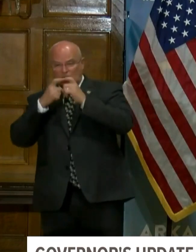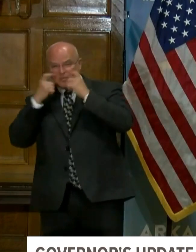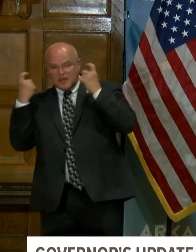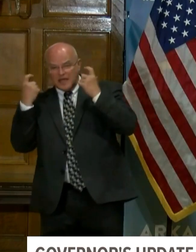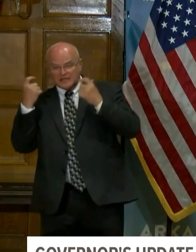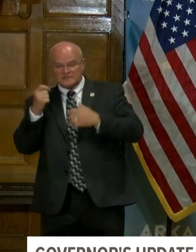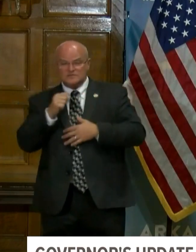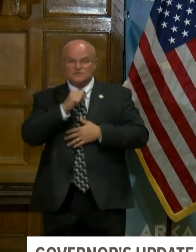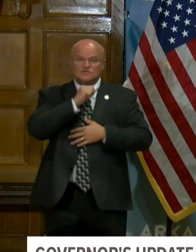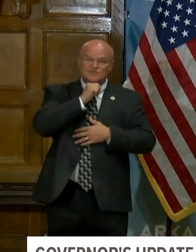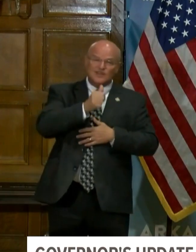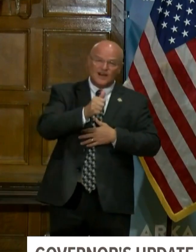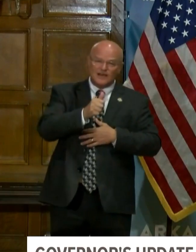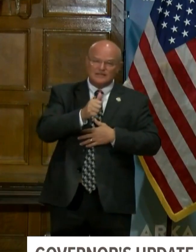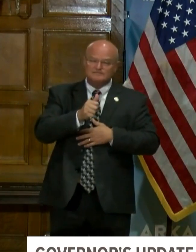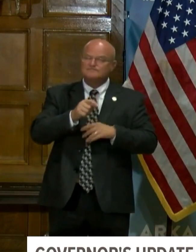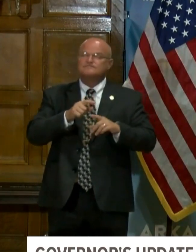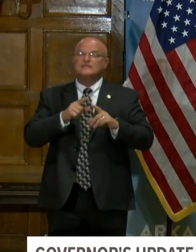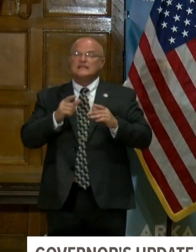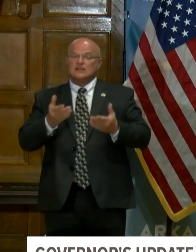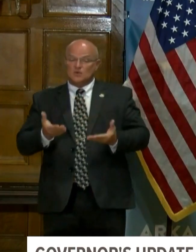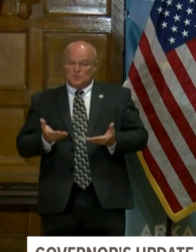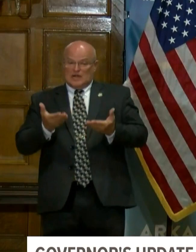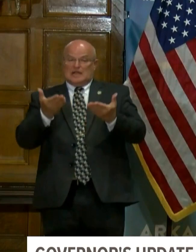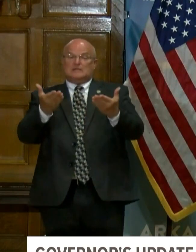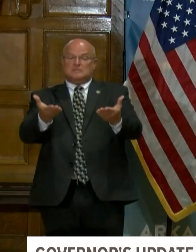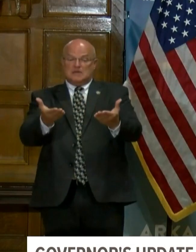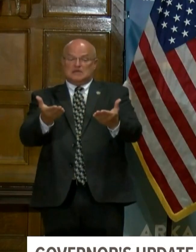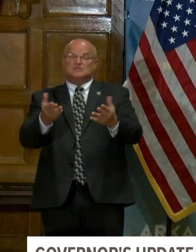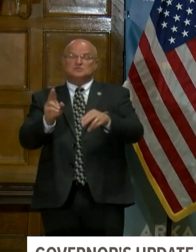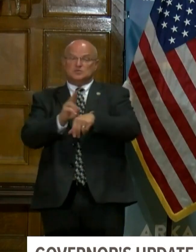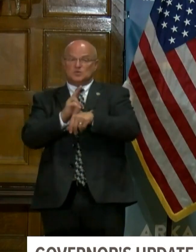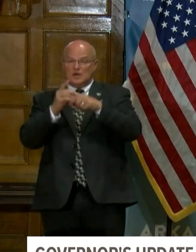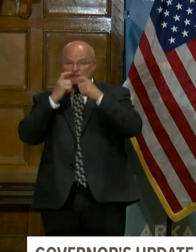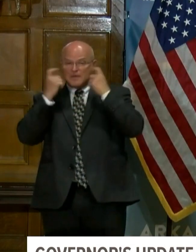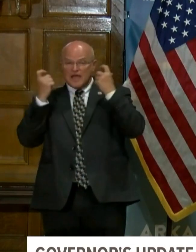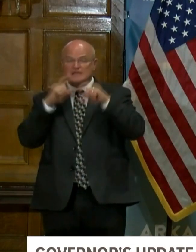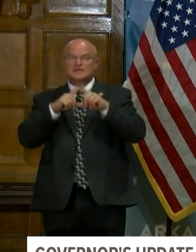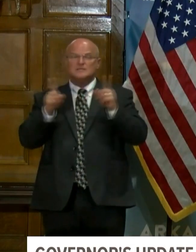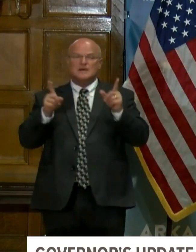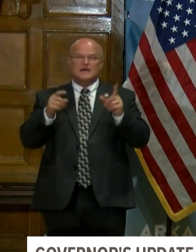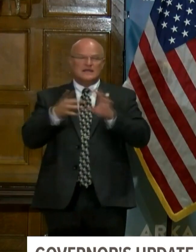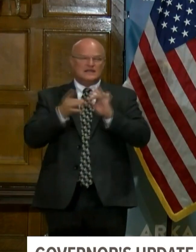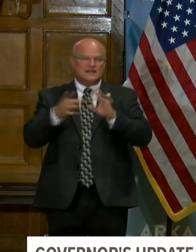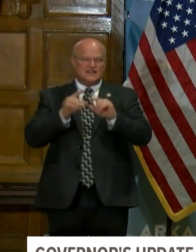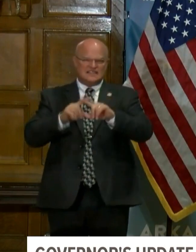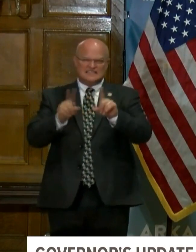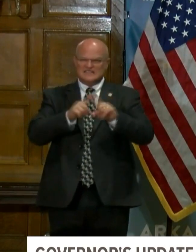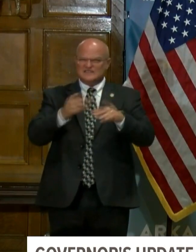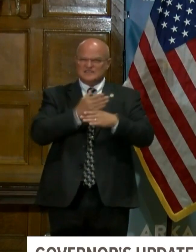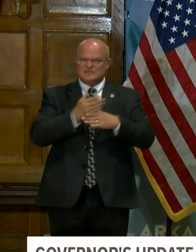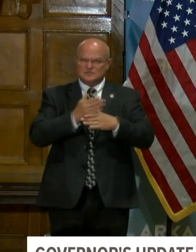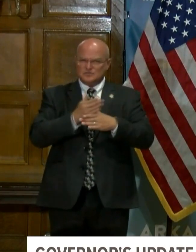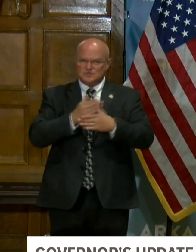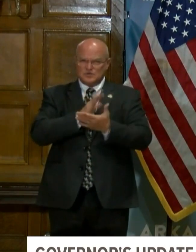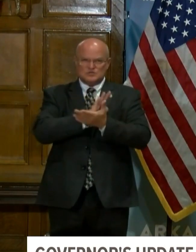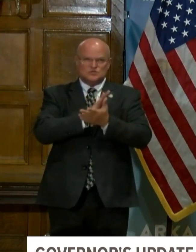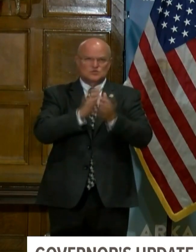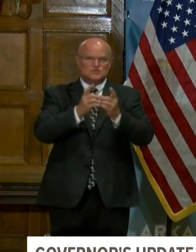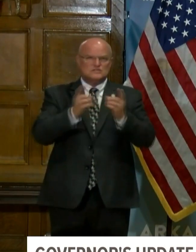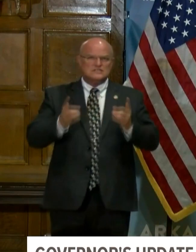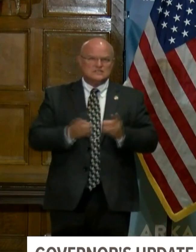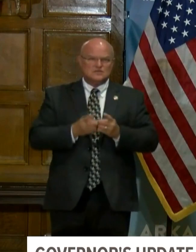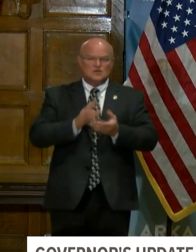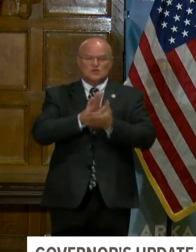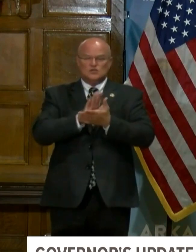is strongly recommended for mask wearing, but at the same time, as I referred to those differences between school districts